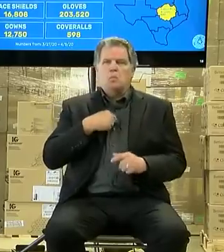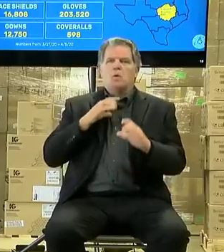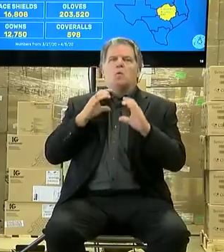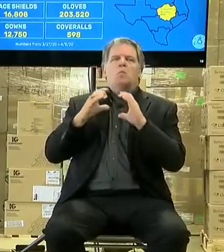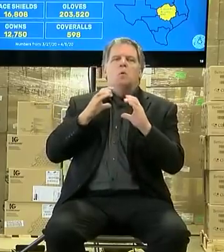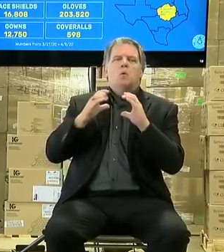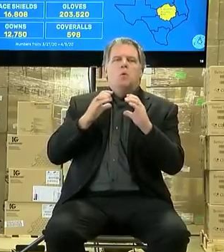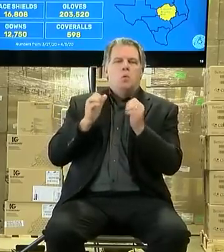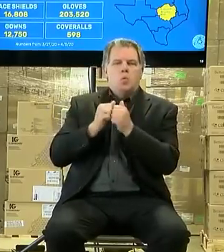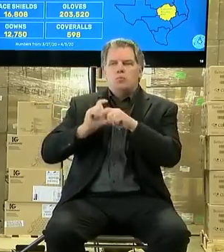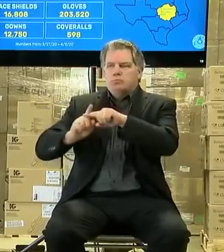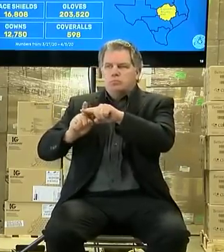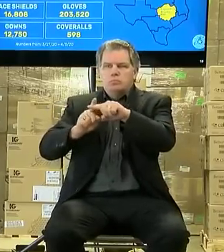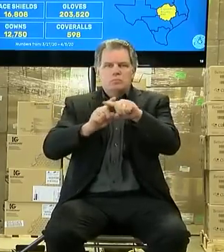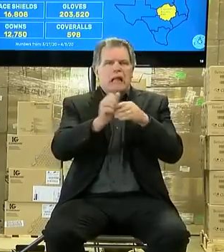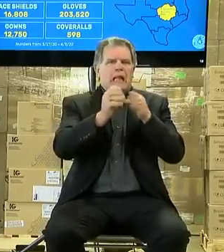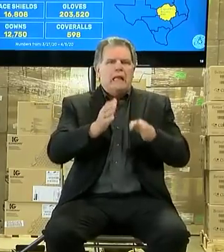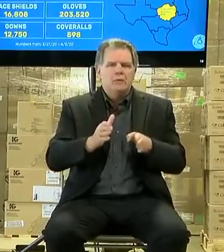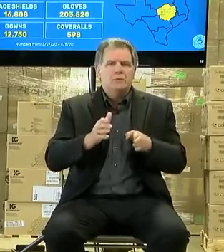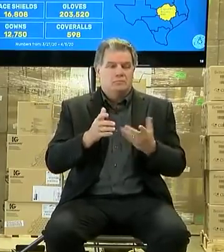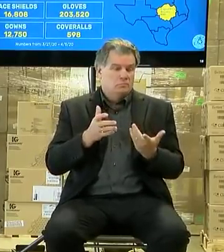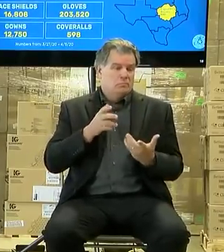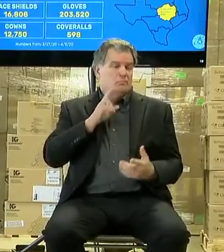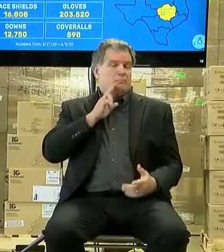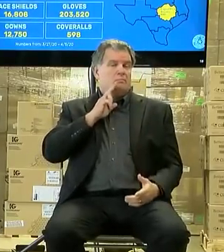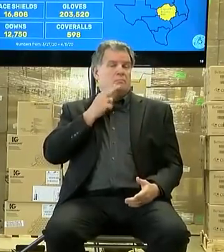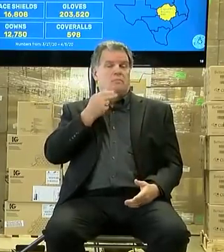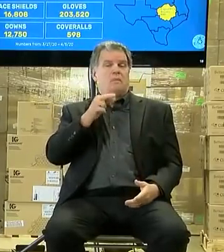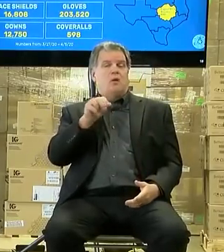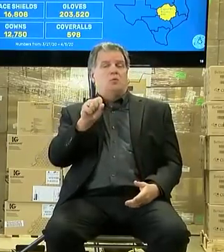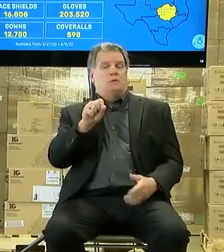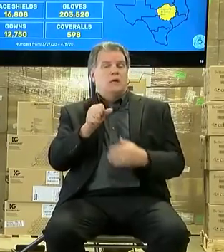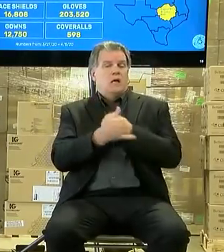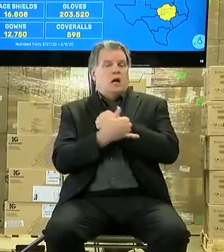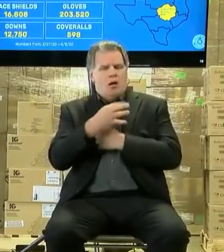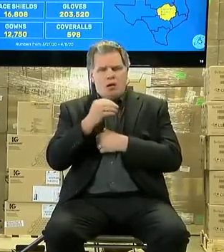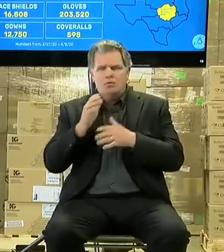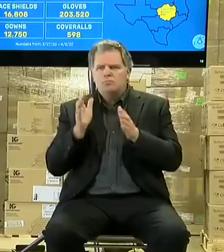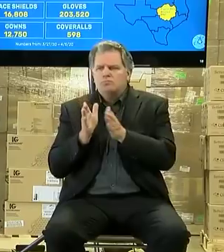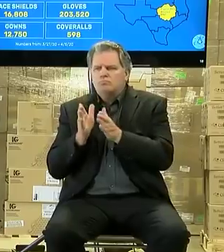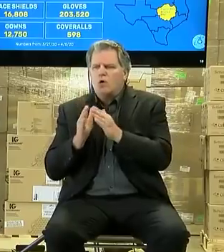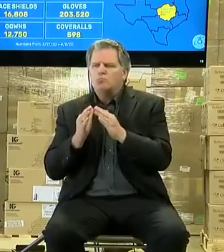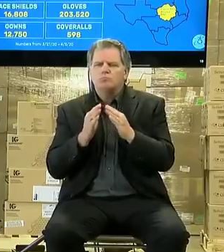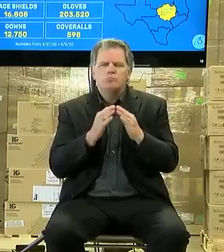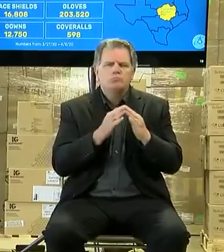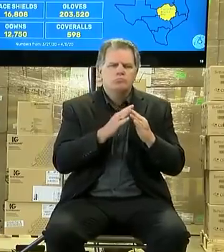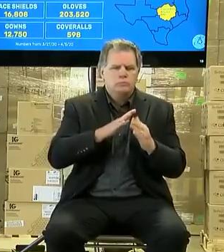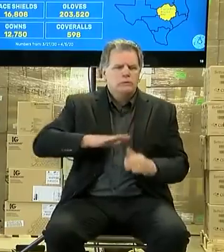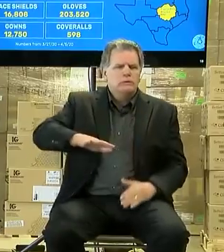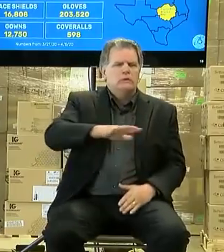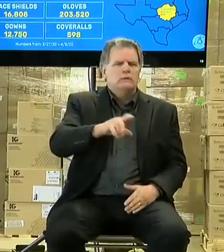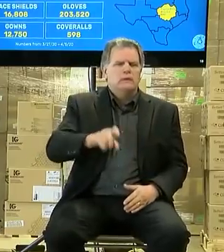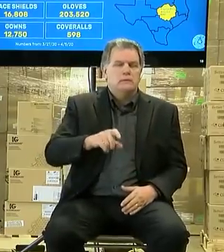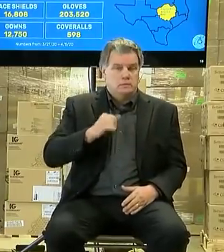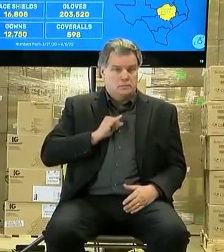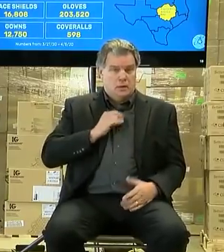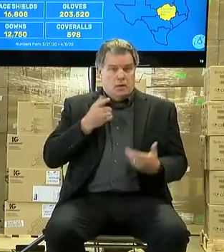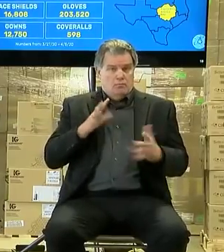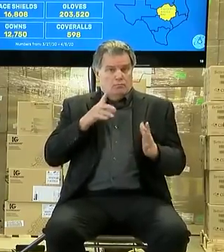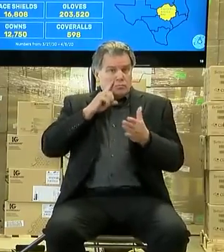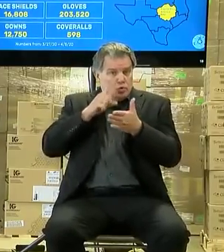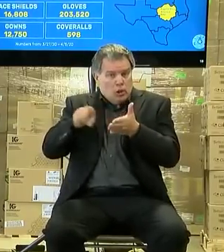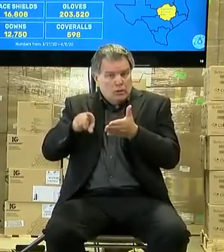with leadership in Harris County, as well as the smaller communities around the state of Texas. I checked,